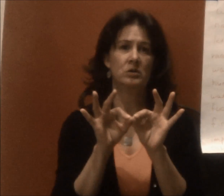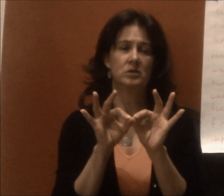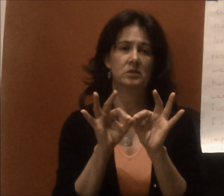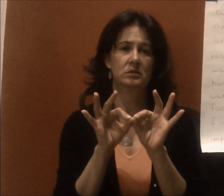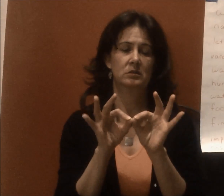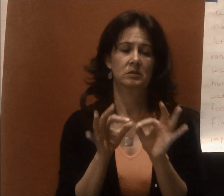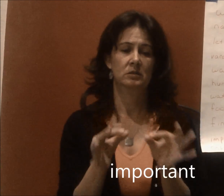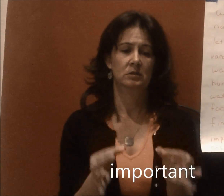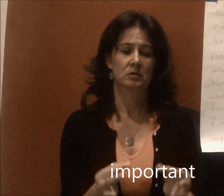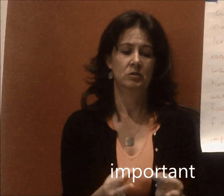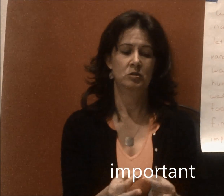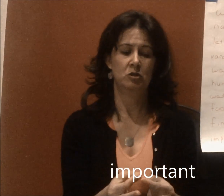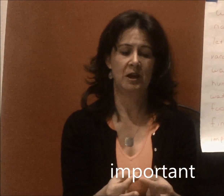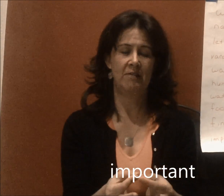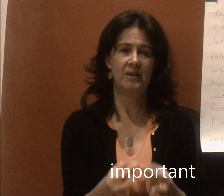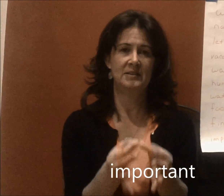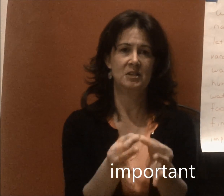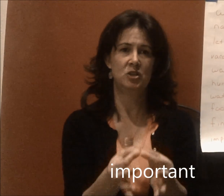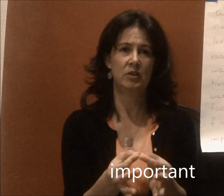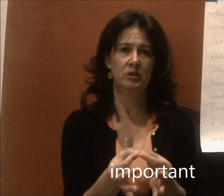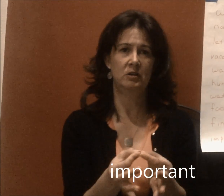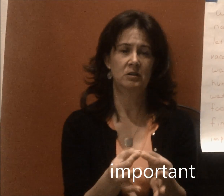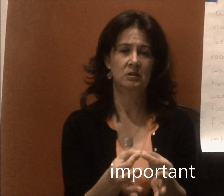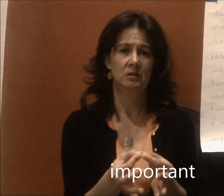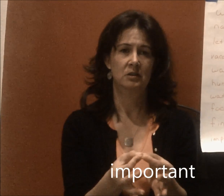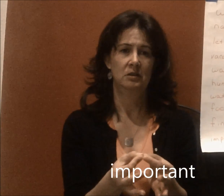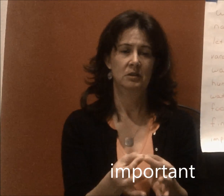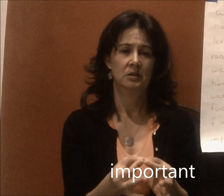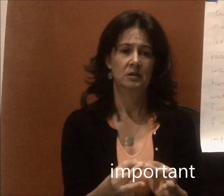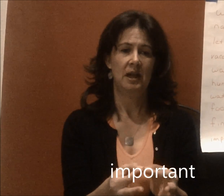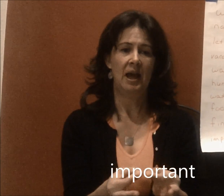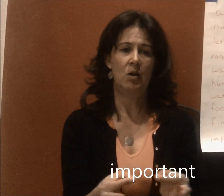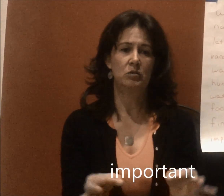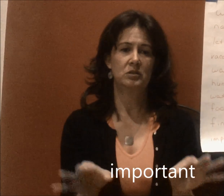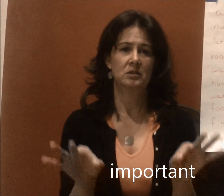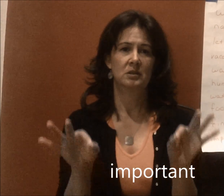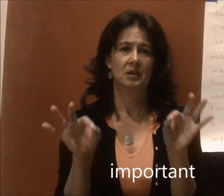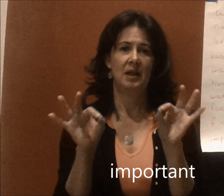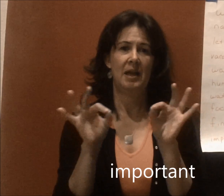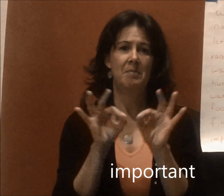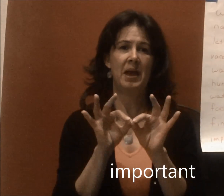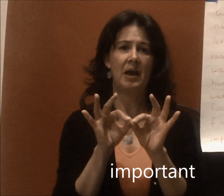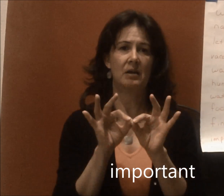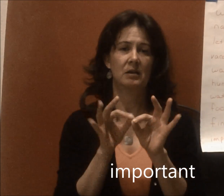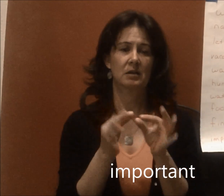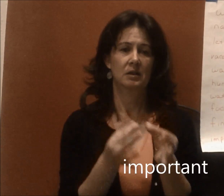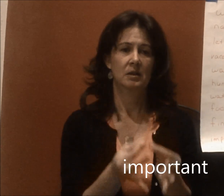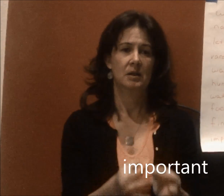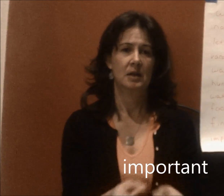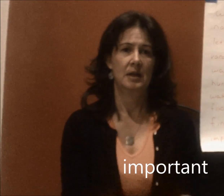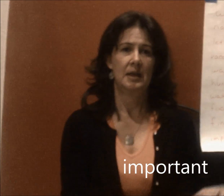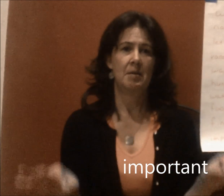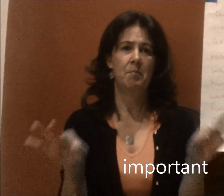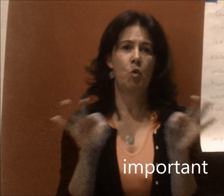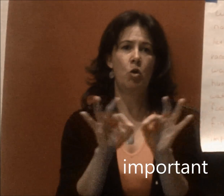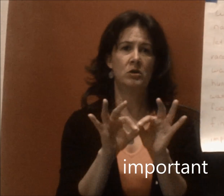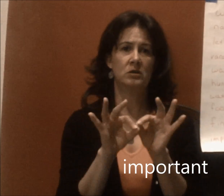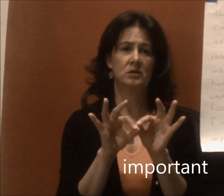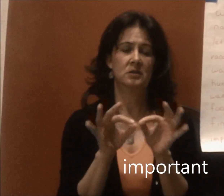Important. So they're kind of facing each other. Out and back. Important.